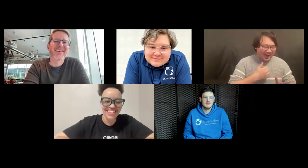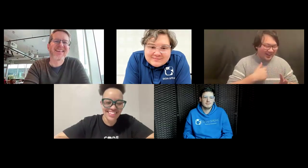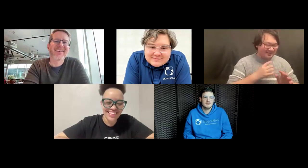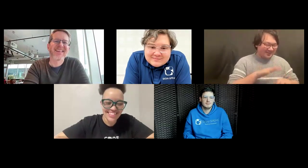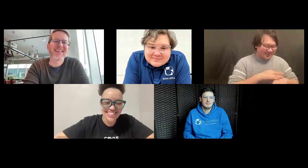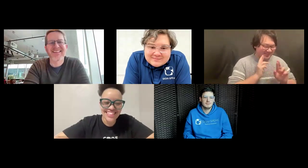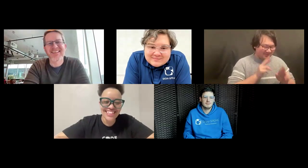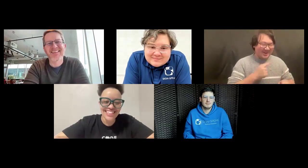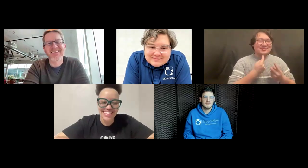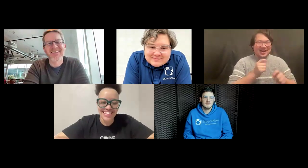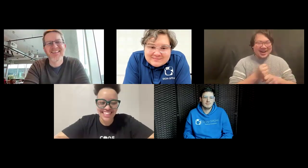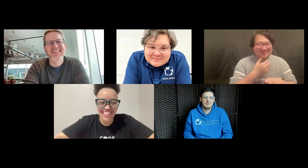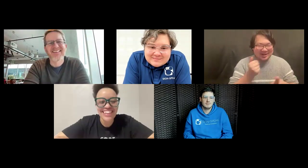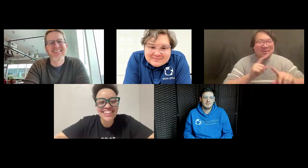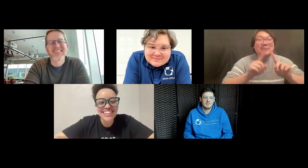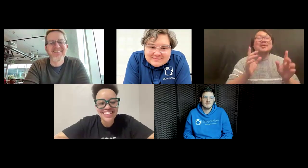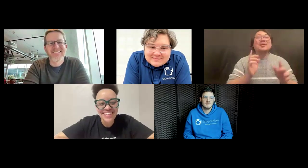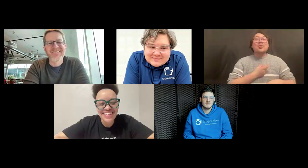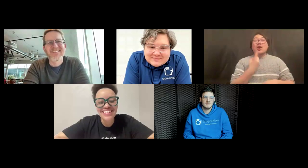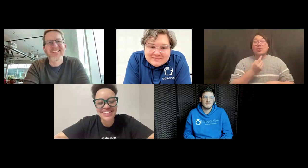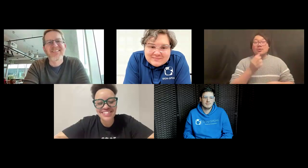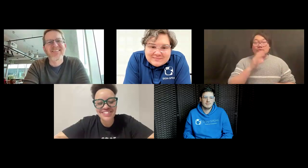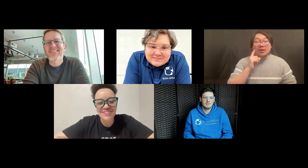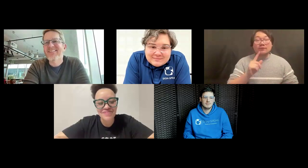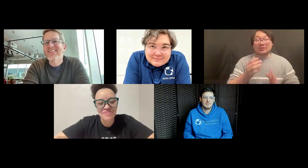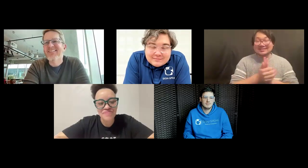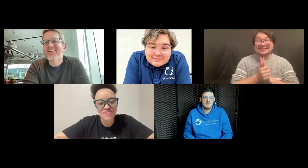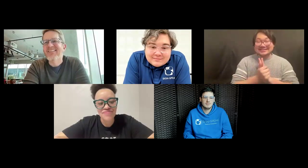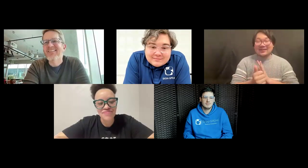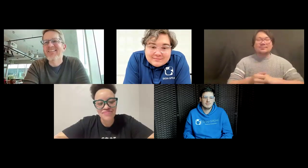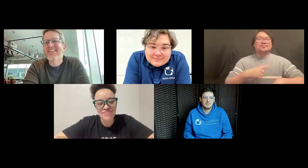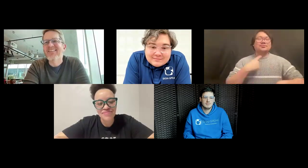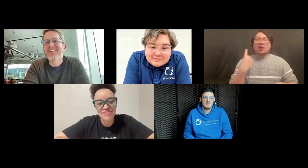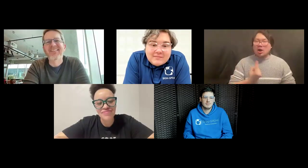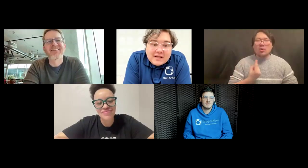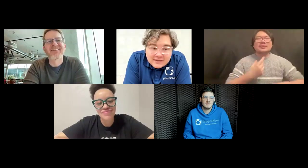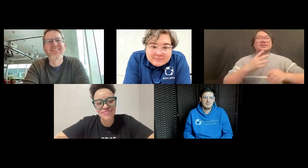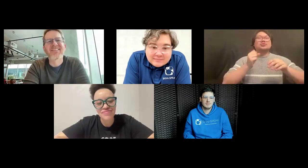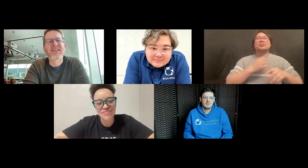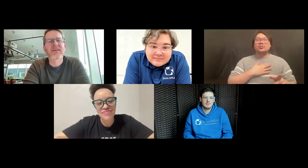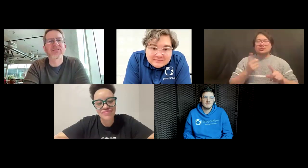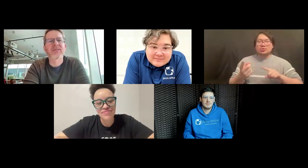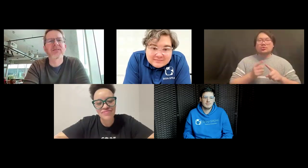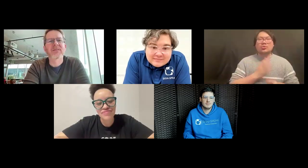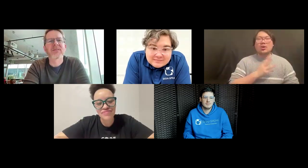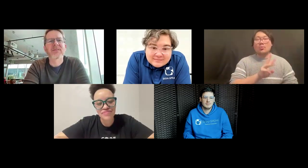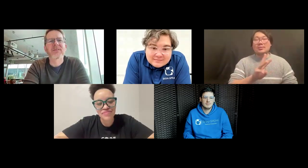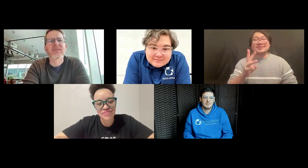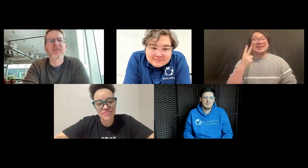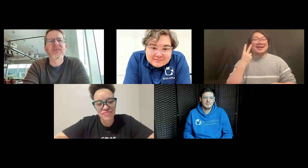to respond because we are small, so I apologize for that in advance. But we are always looking for those with skills to